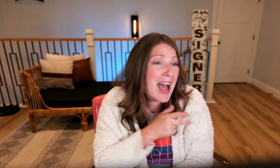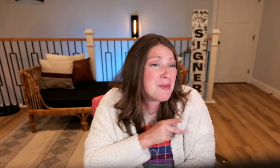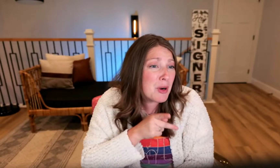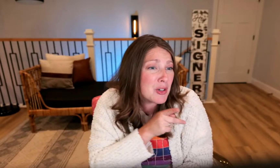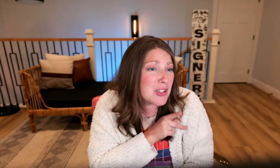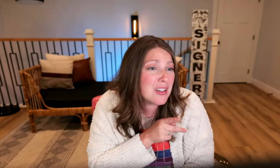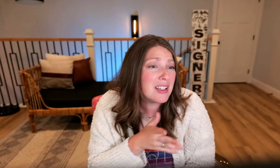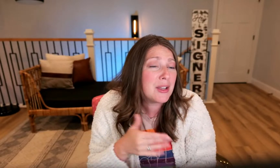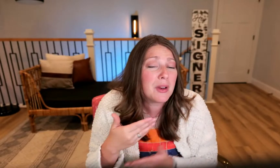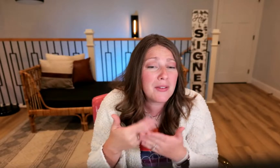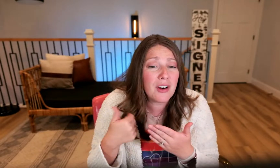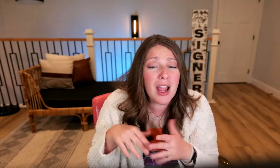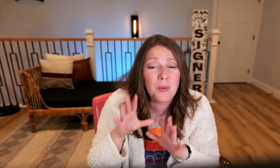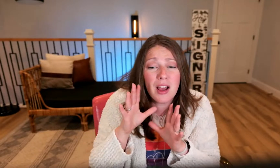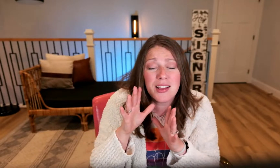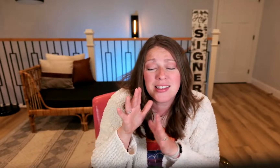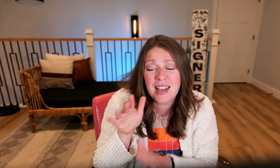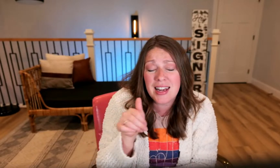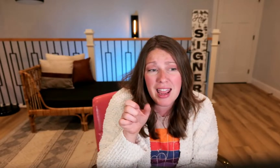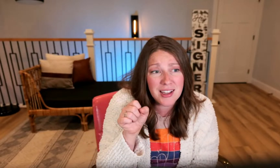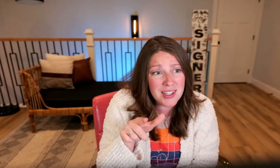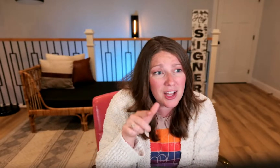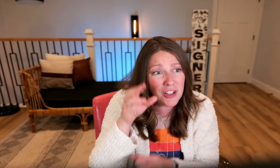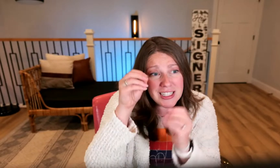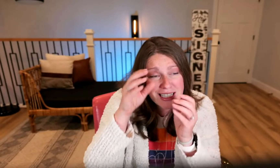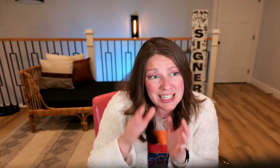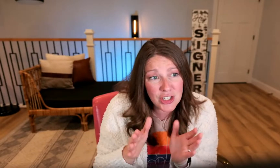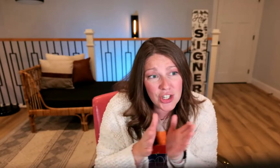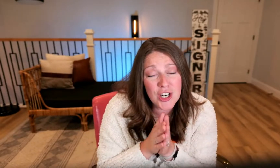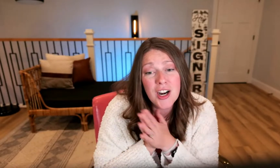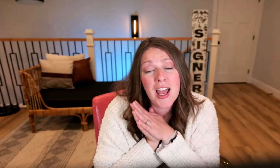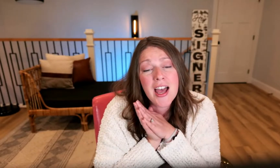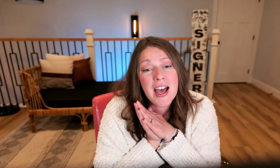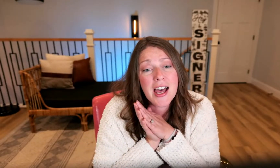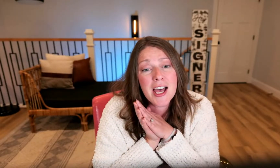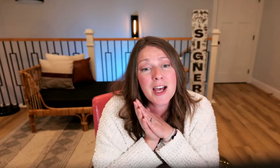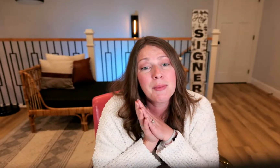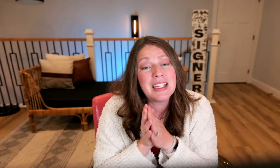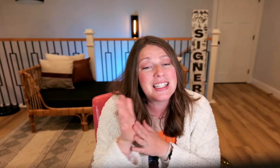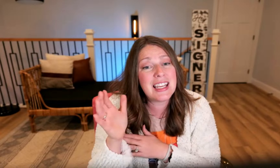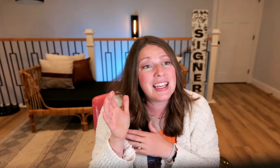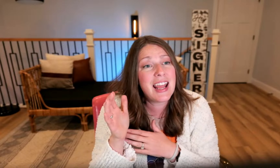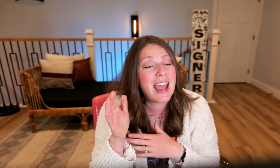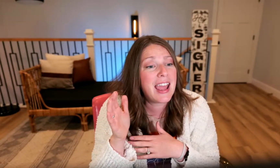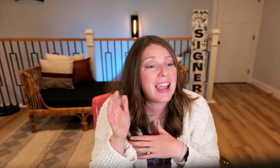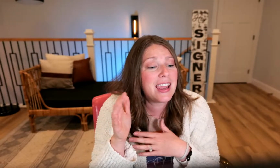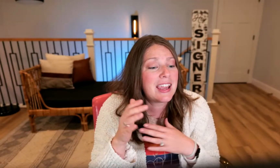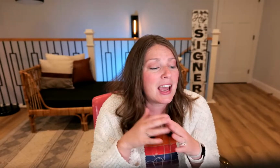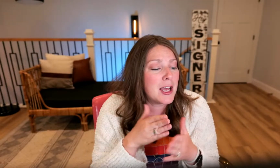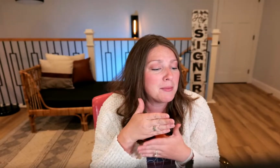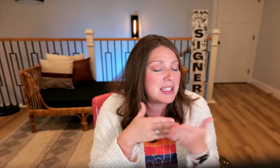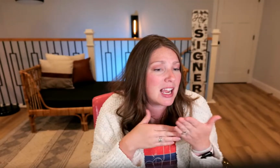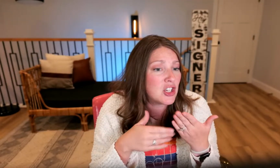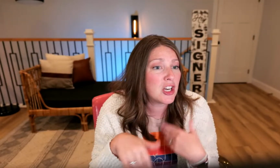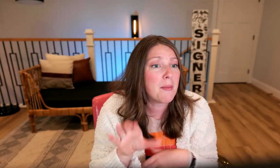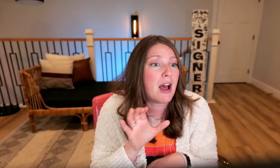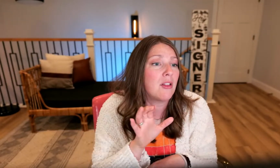I personally, whenever I was an ASL teacher, did a section about